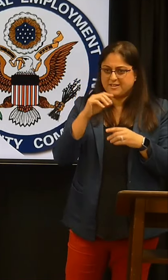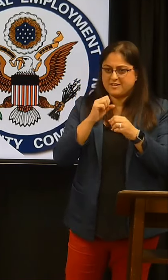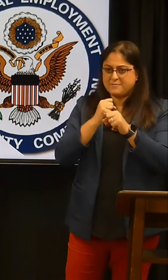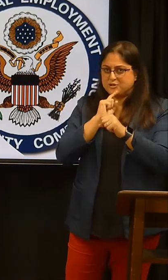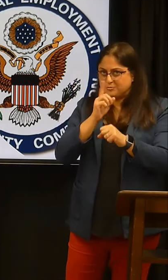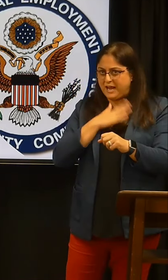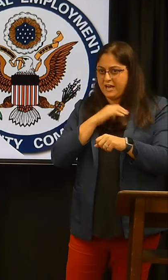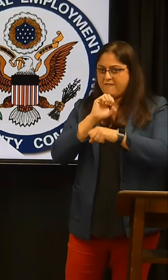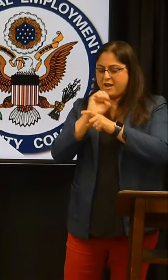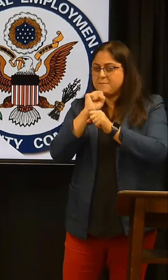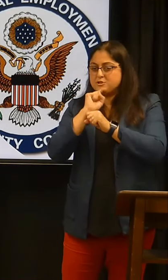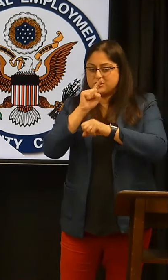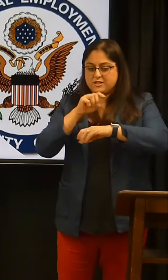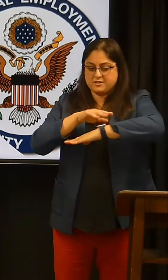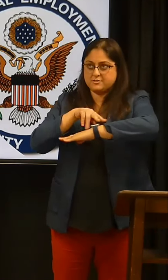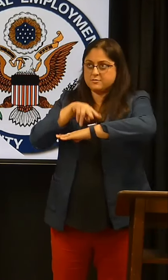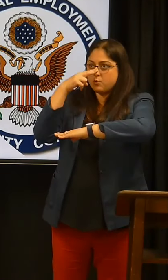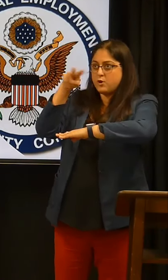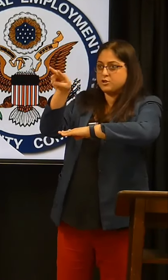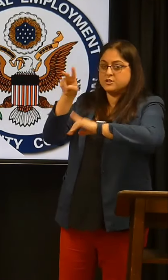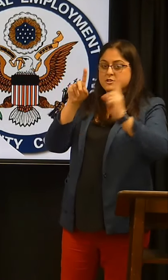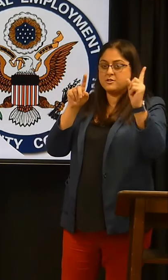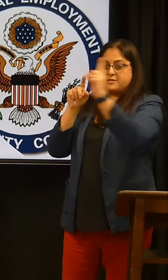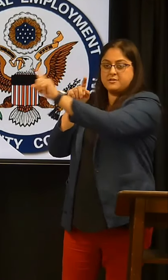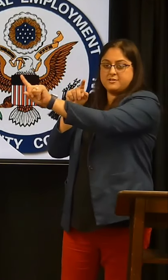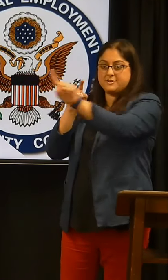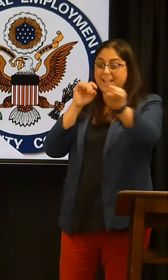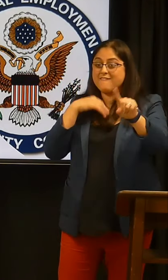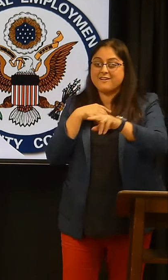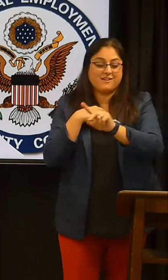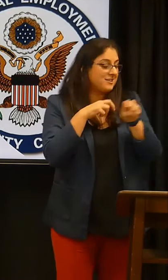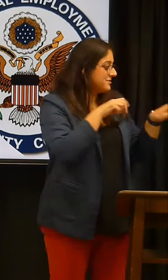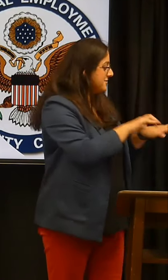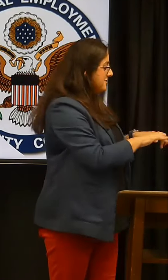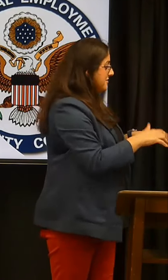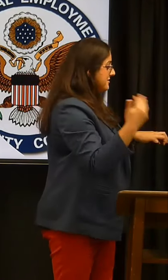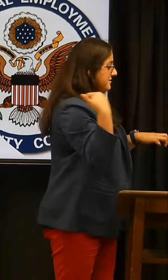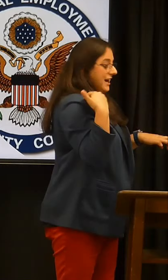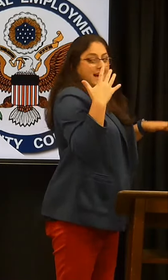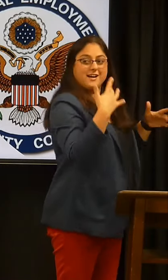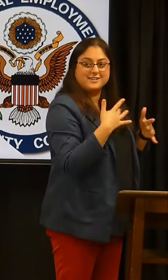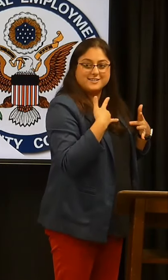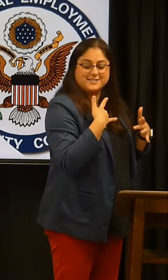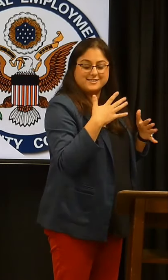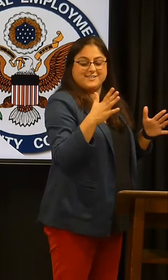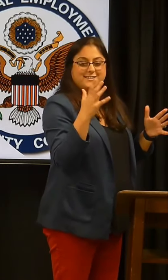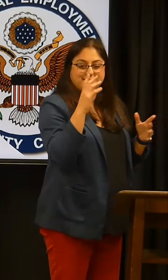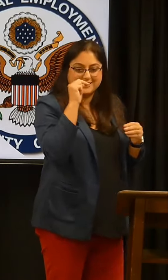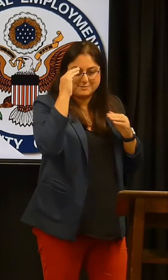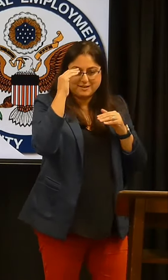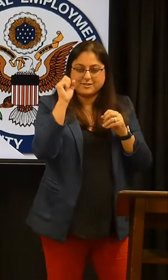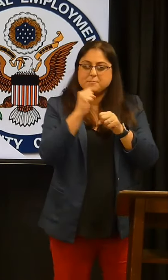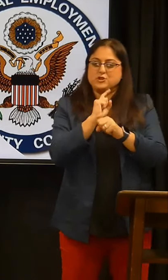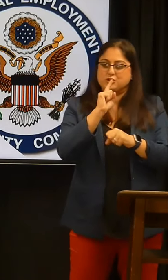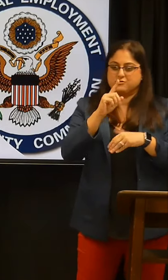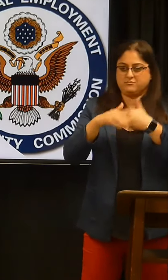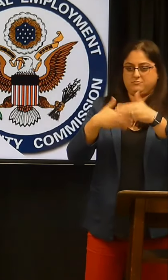have lights, and make sure that they have visibility so that